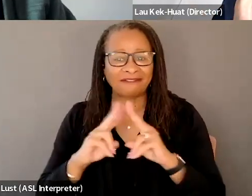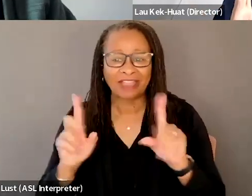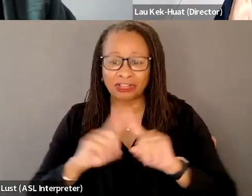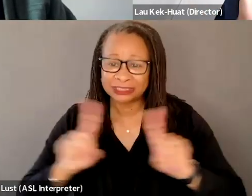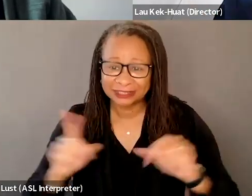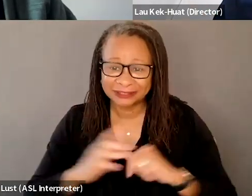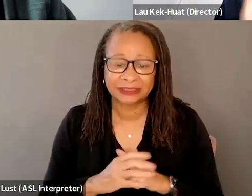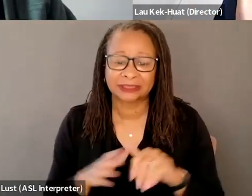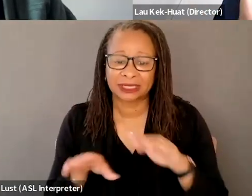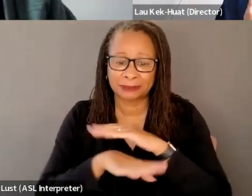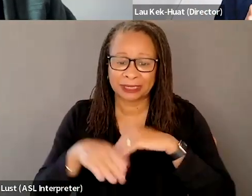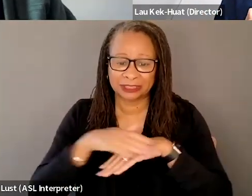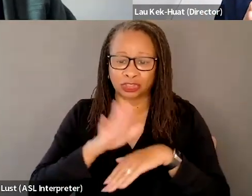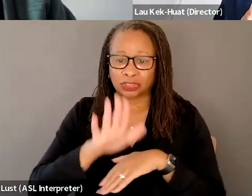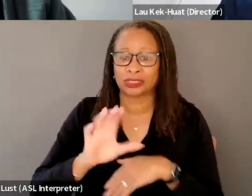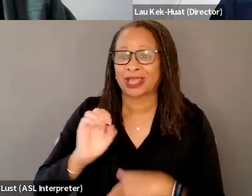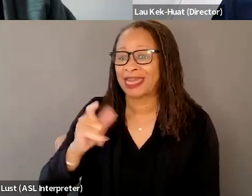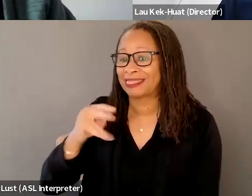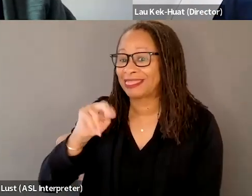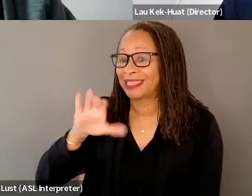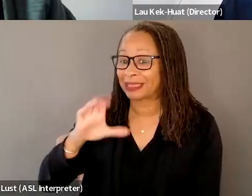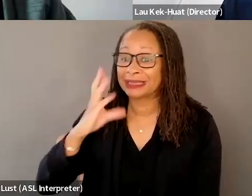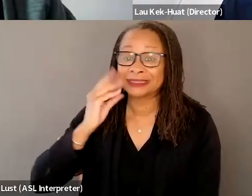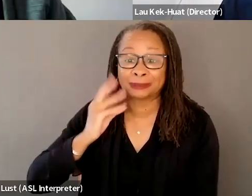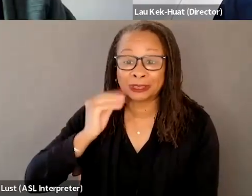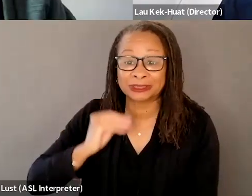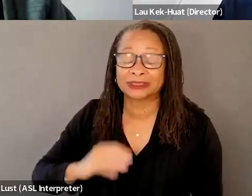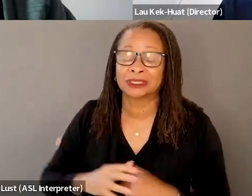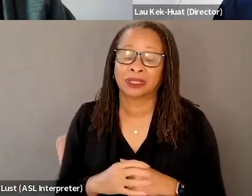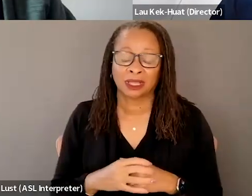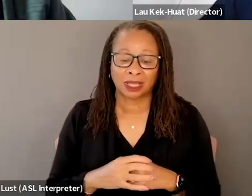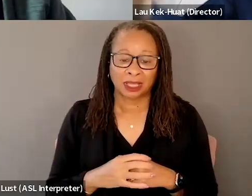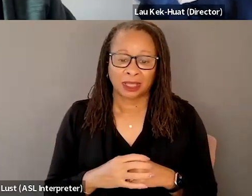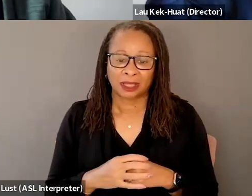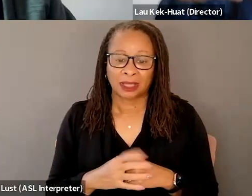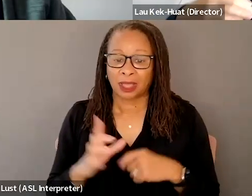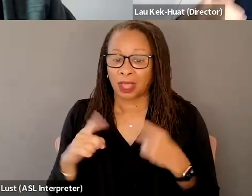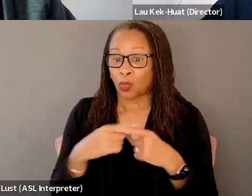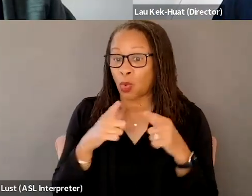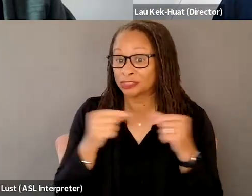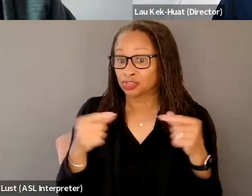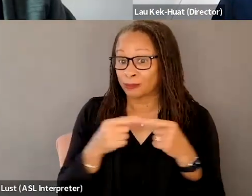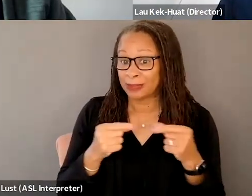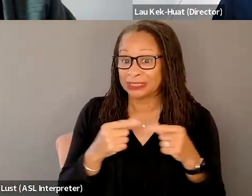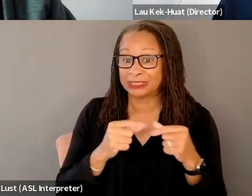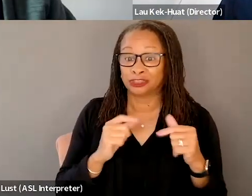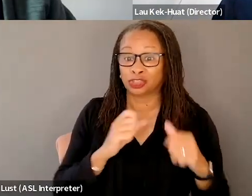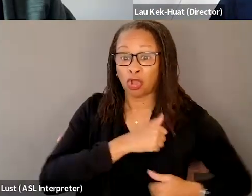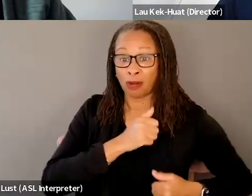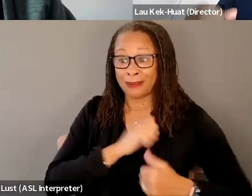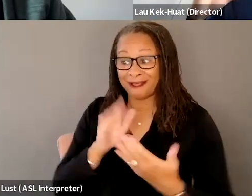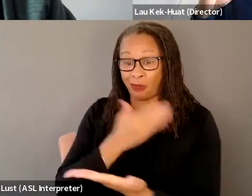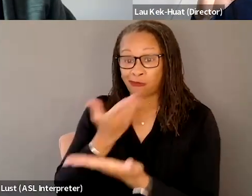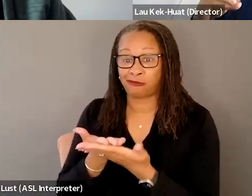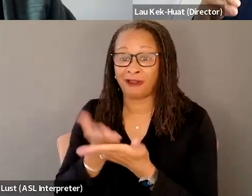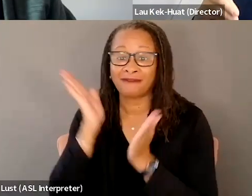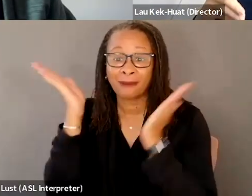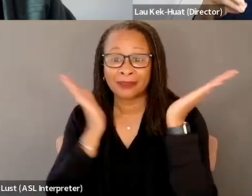It's based on your ethnic experience. And when Japan army came, they treat